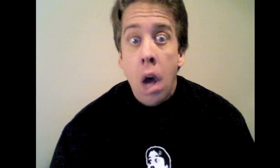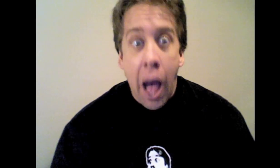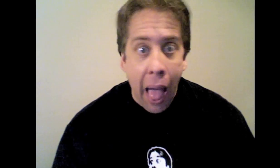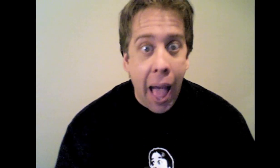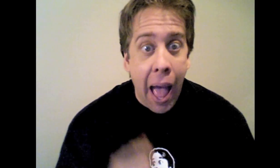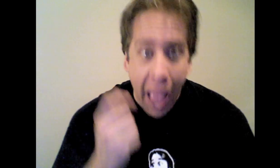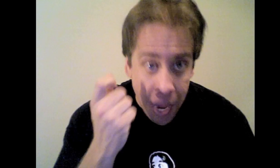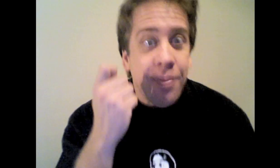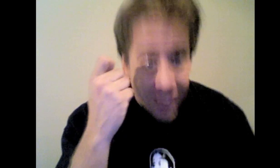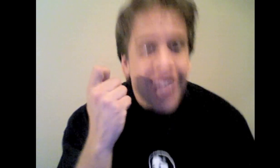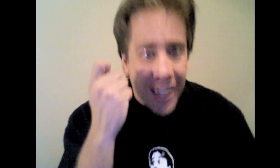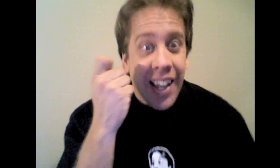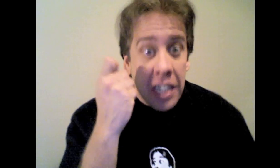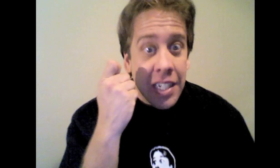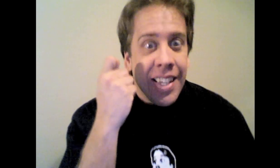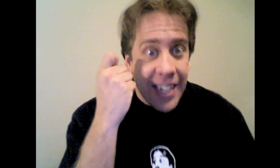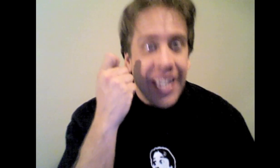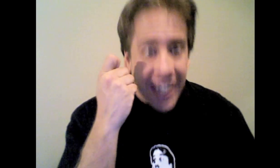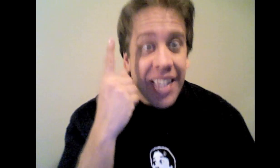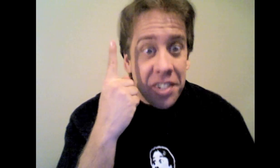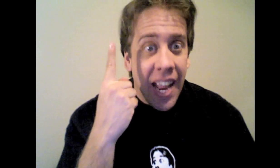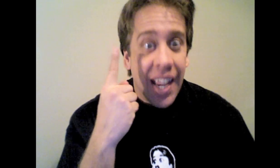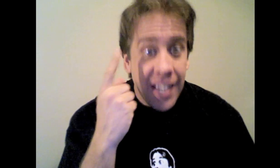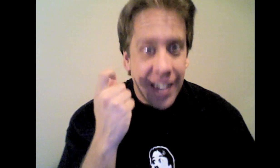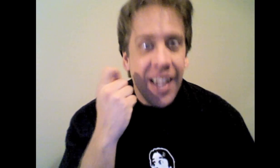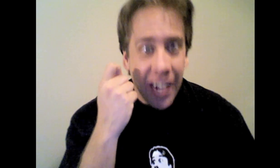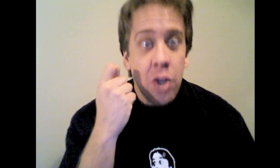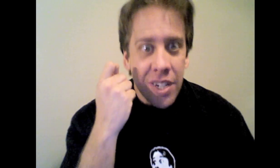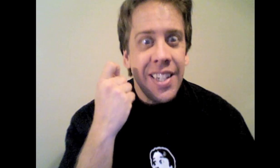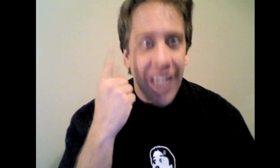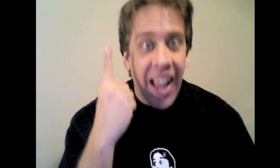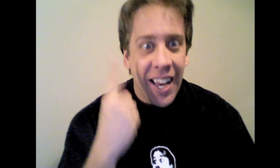Thank you. I understand. Yes.